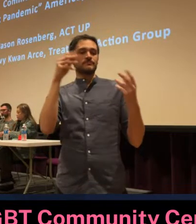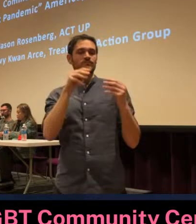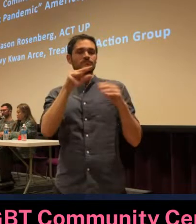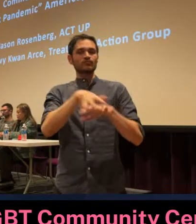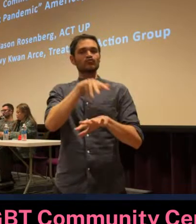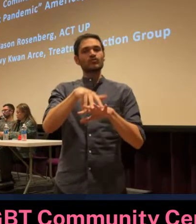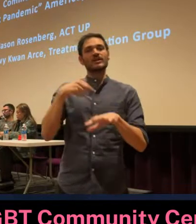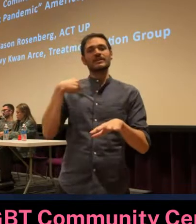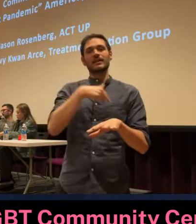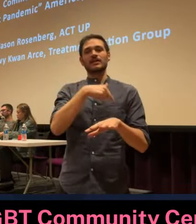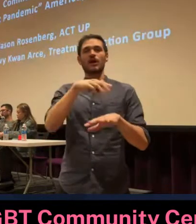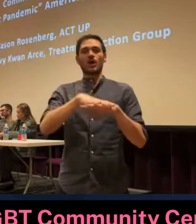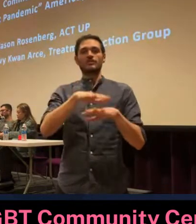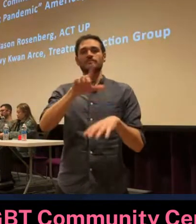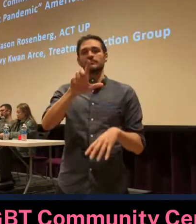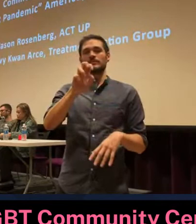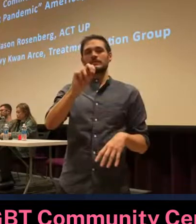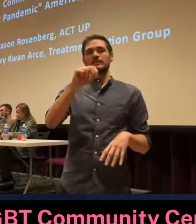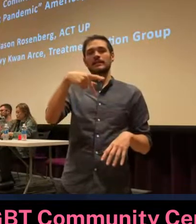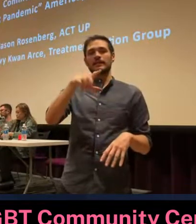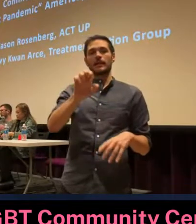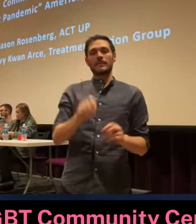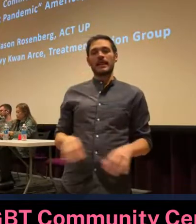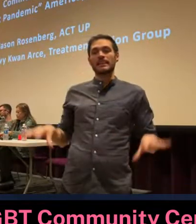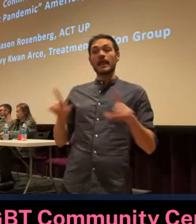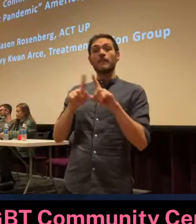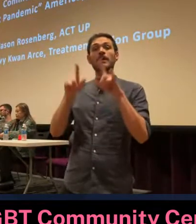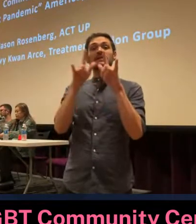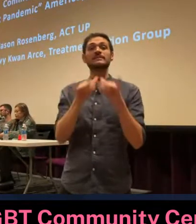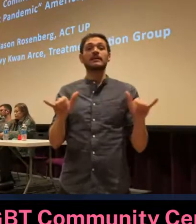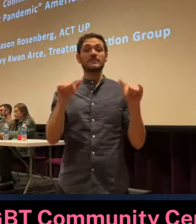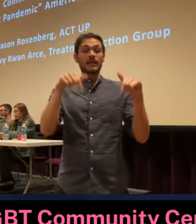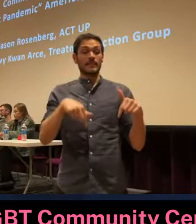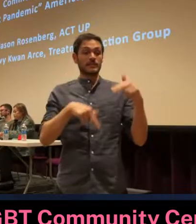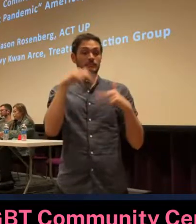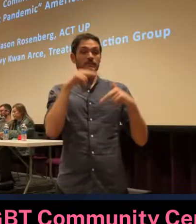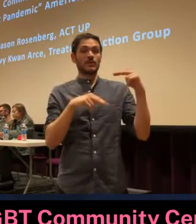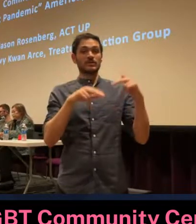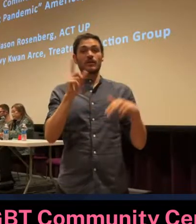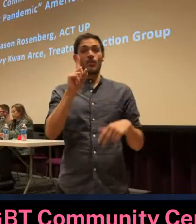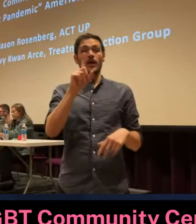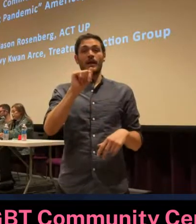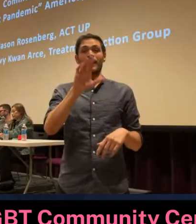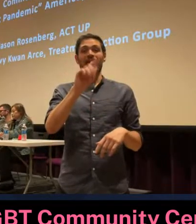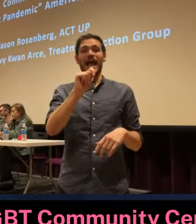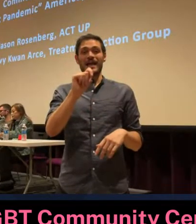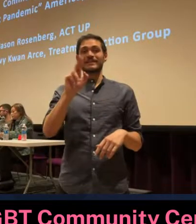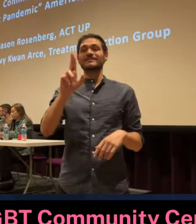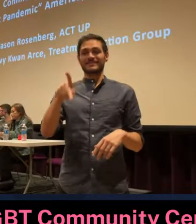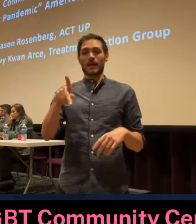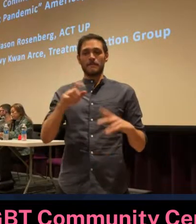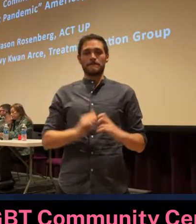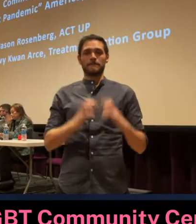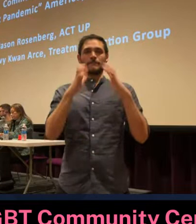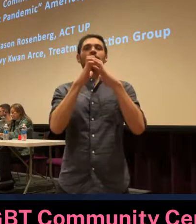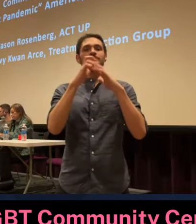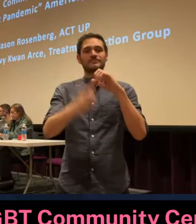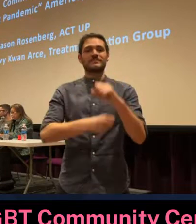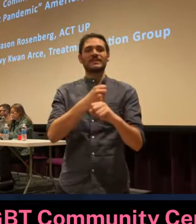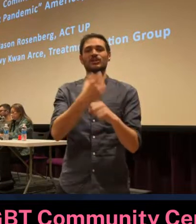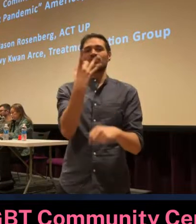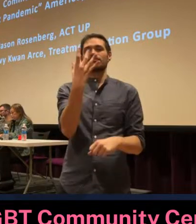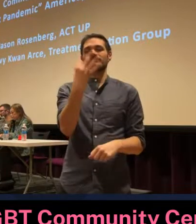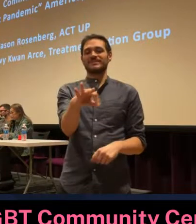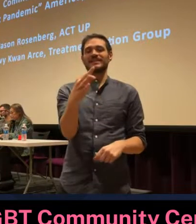us that we are in the building where ACT UP, first started in 1987.